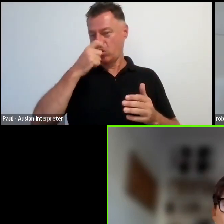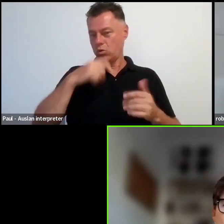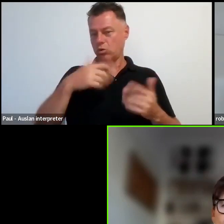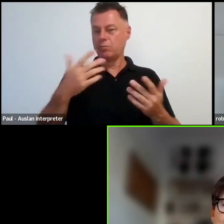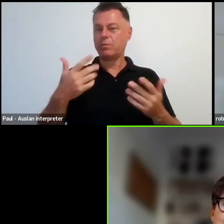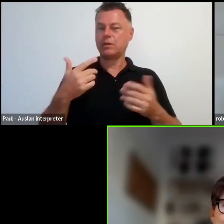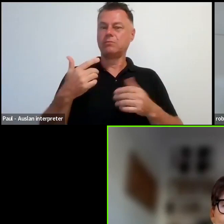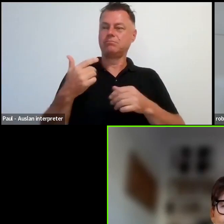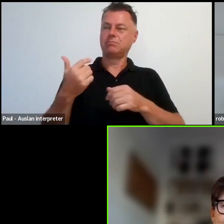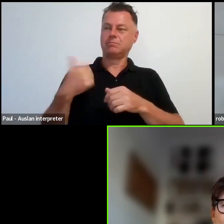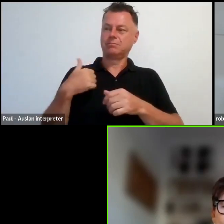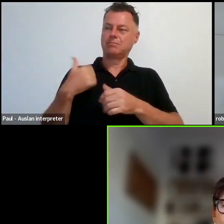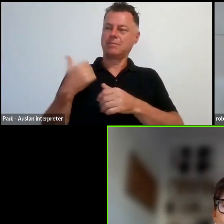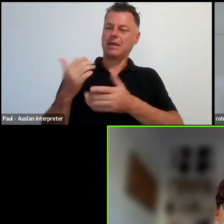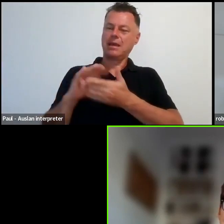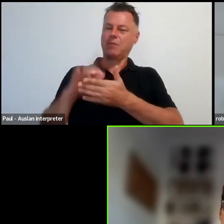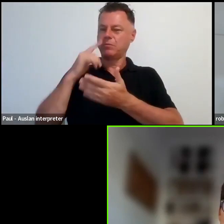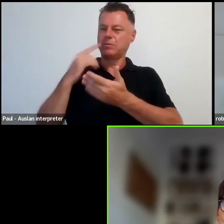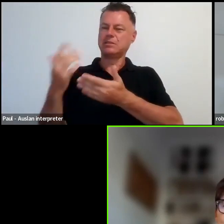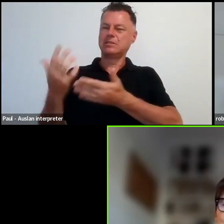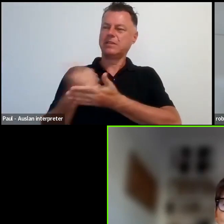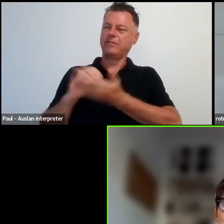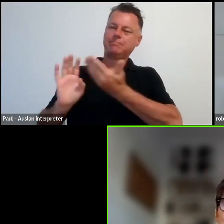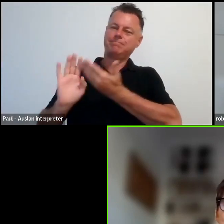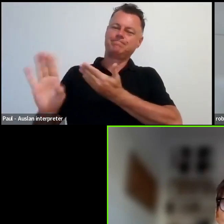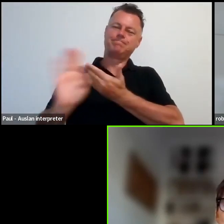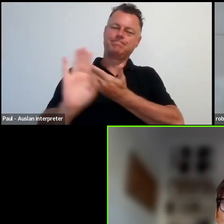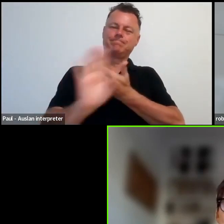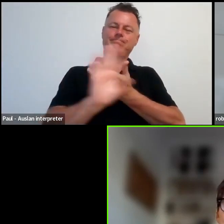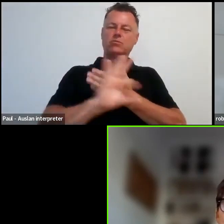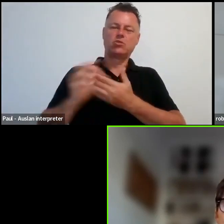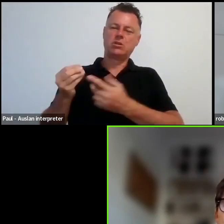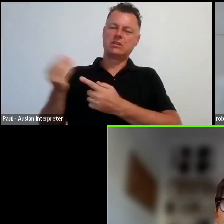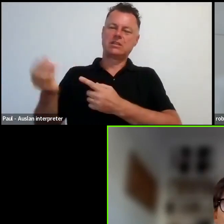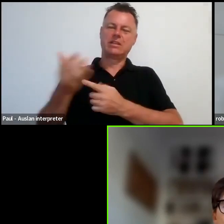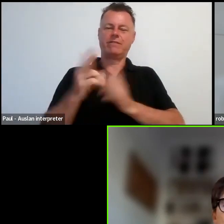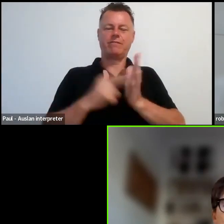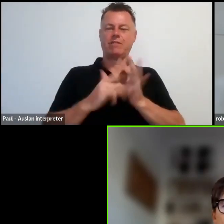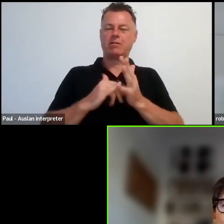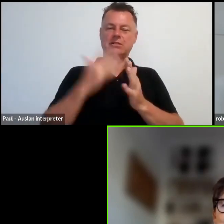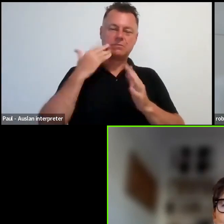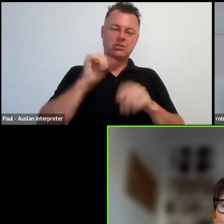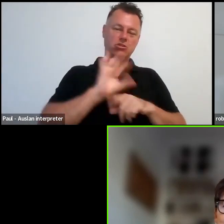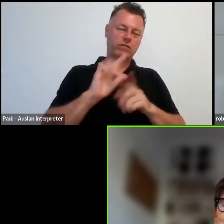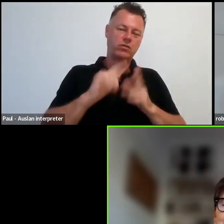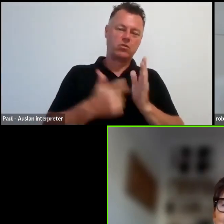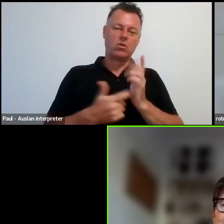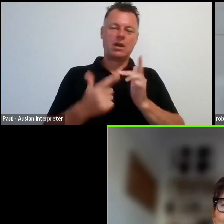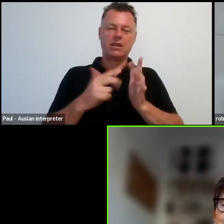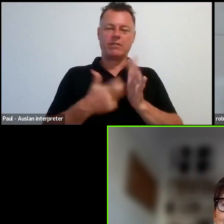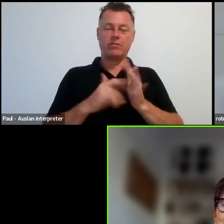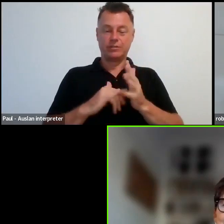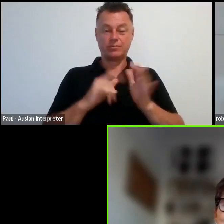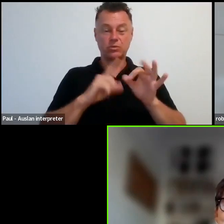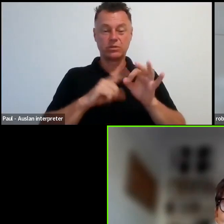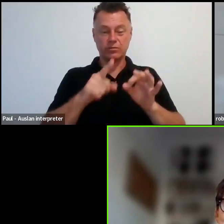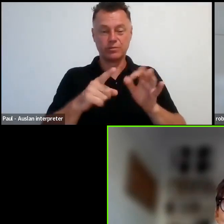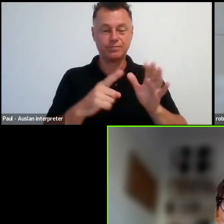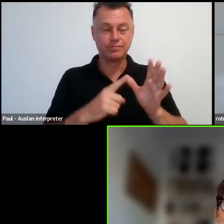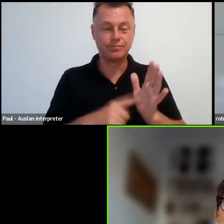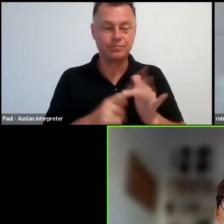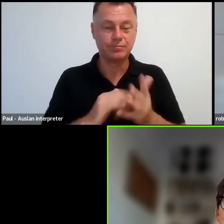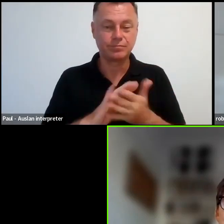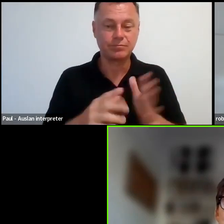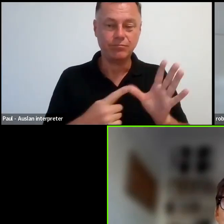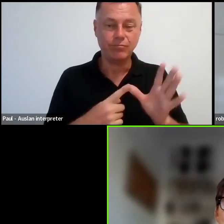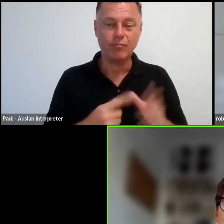keeping away from them in any case. So you've done absolutely the right thing. A question for you, Alicia. An attendee has